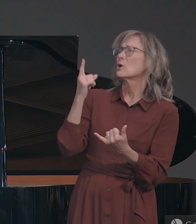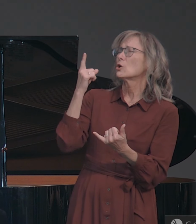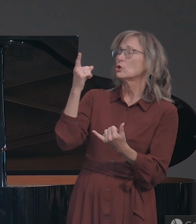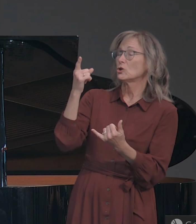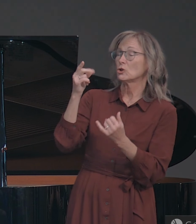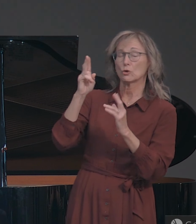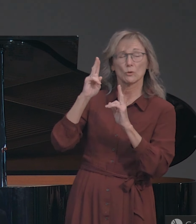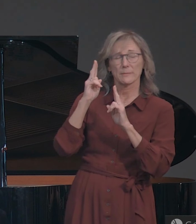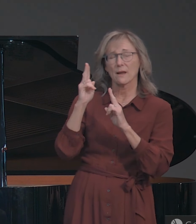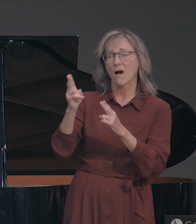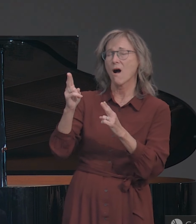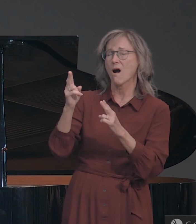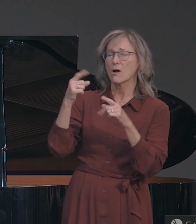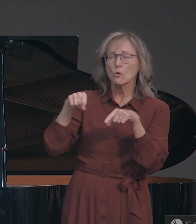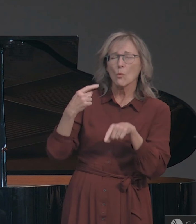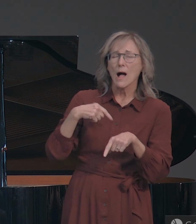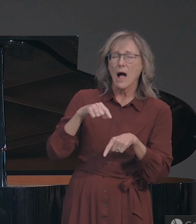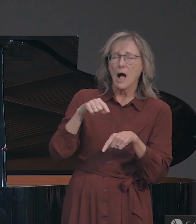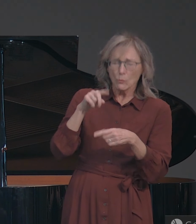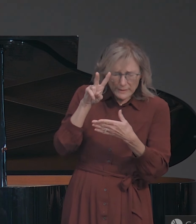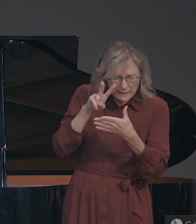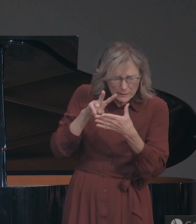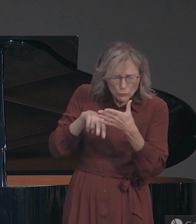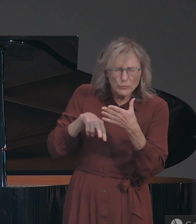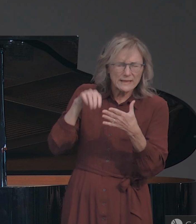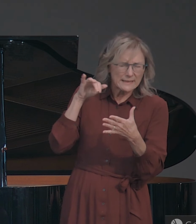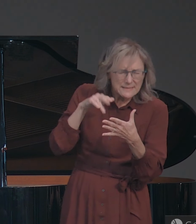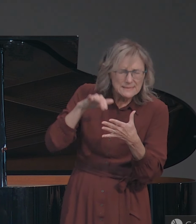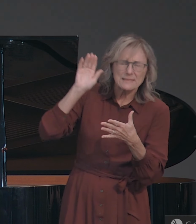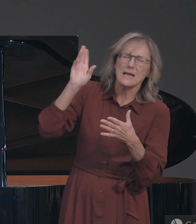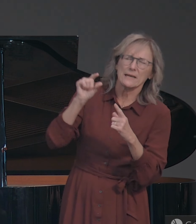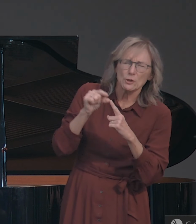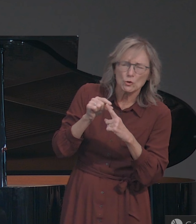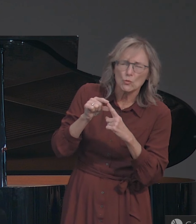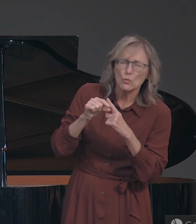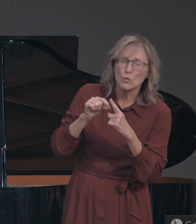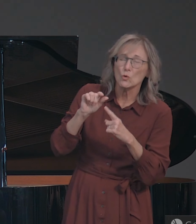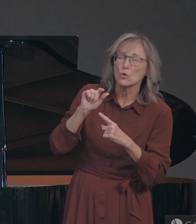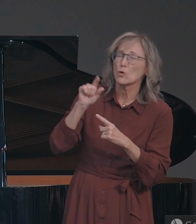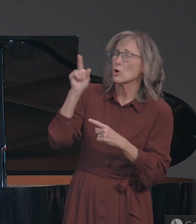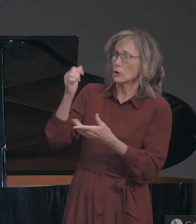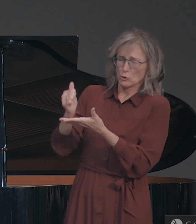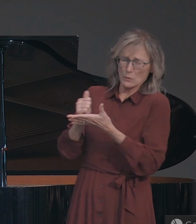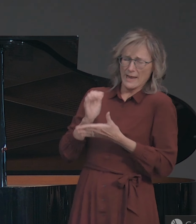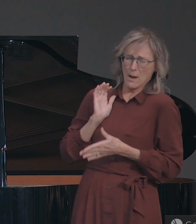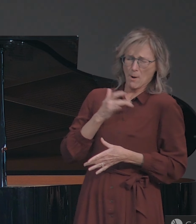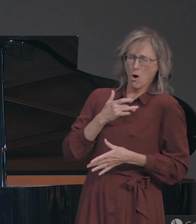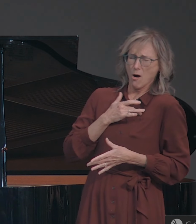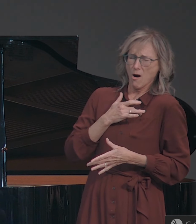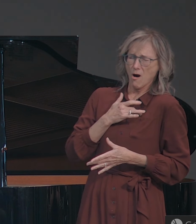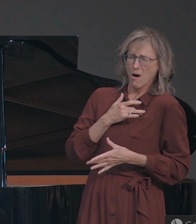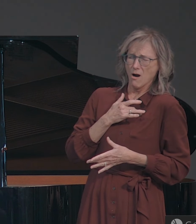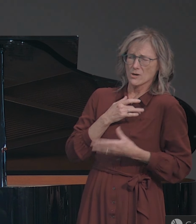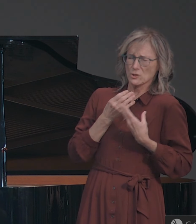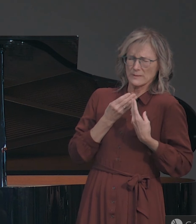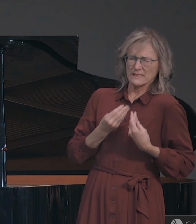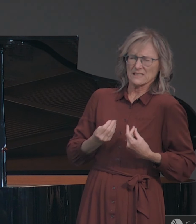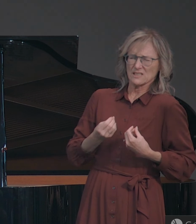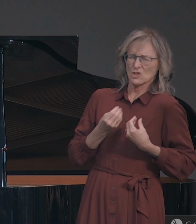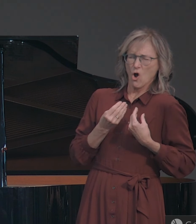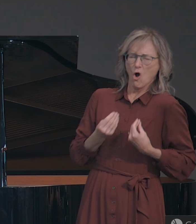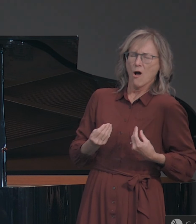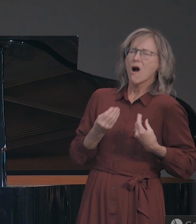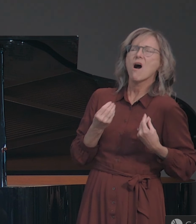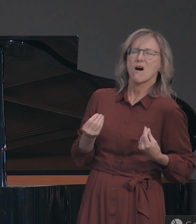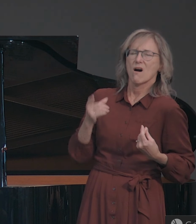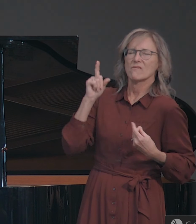be honored as we look into your word, that our hearts would be softened by your Spirit, that